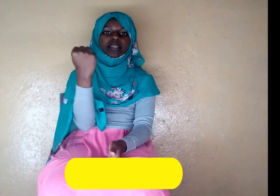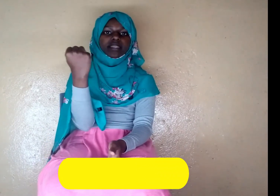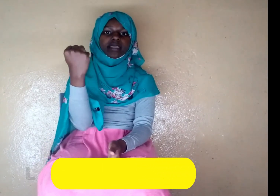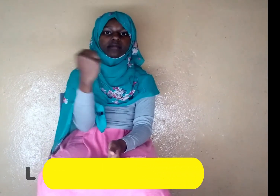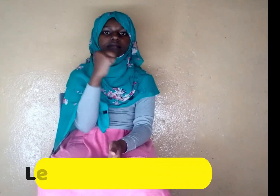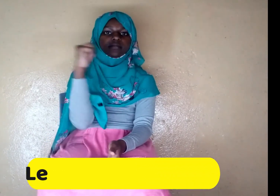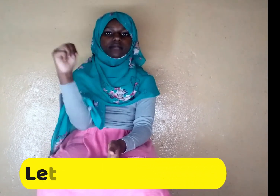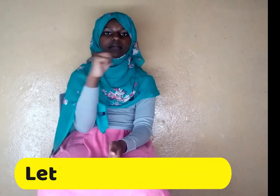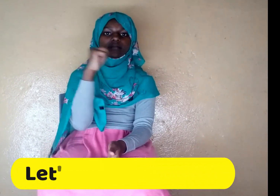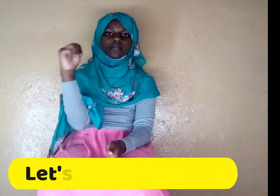Monday.